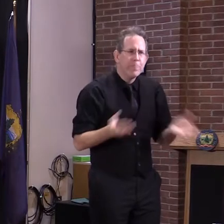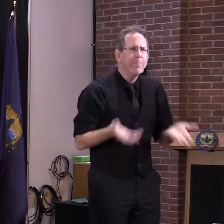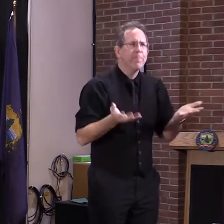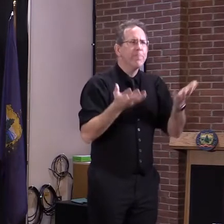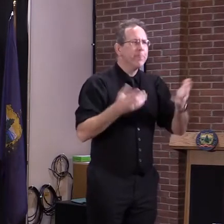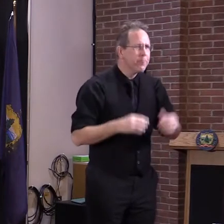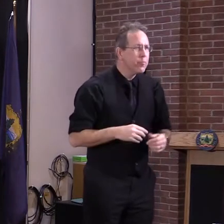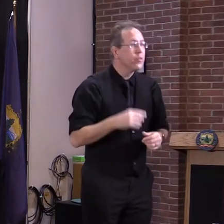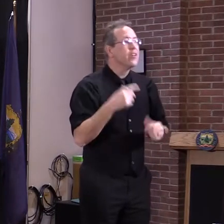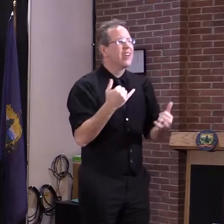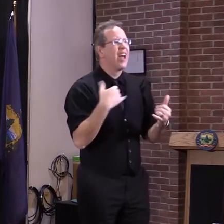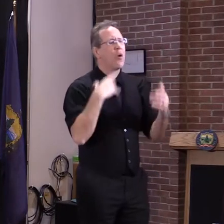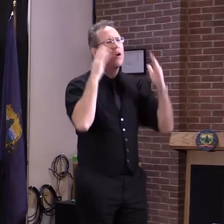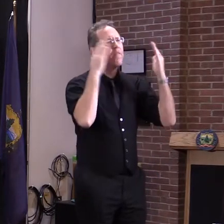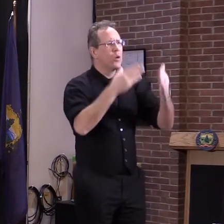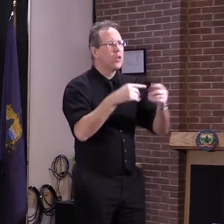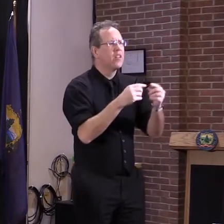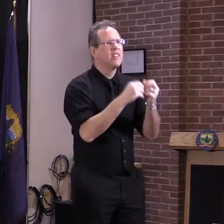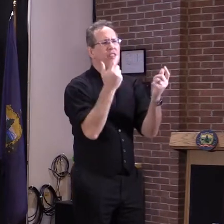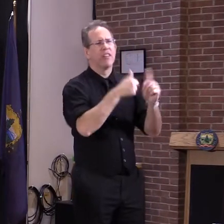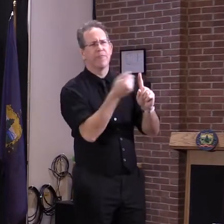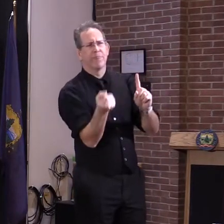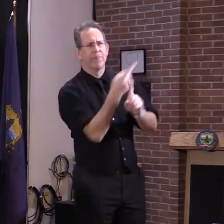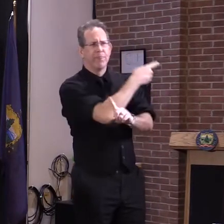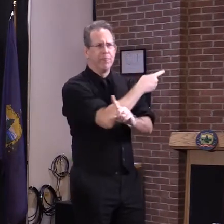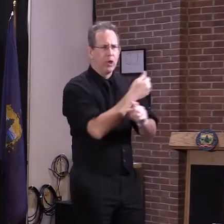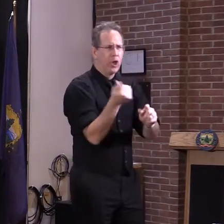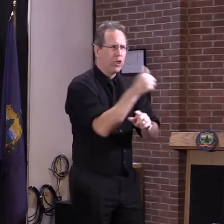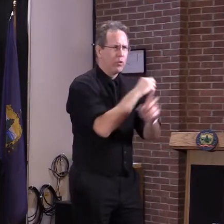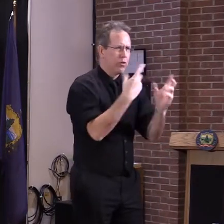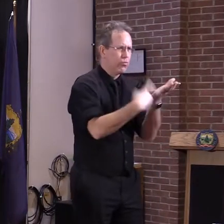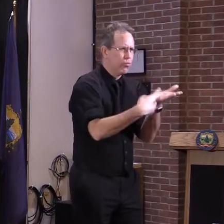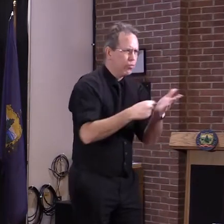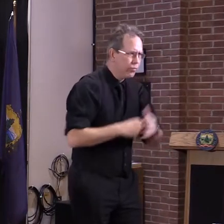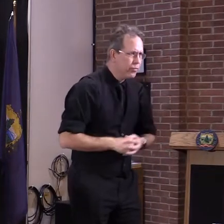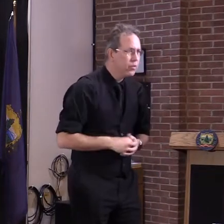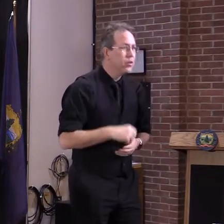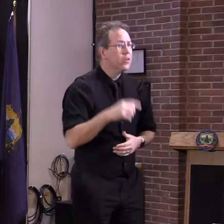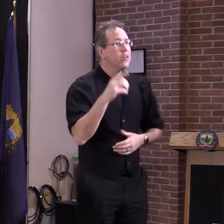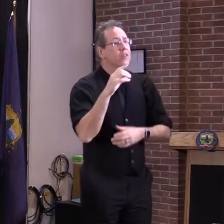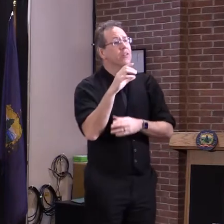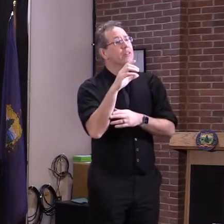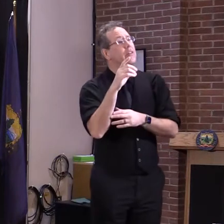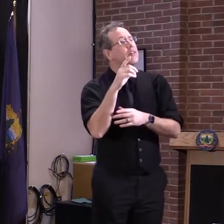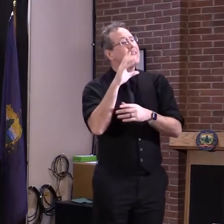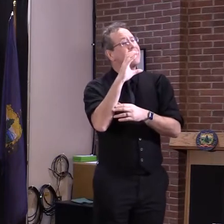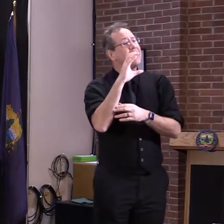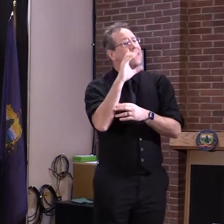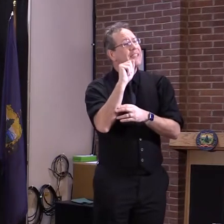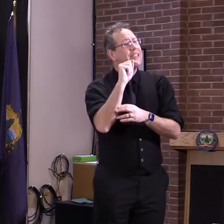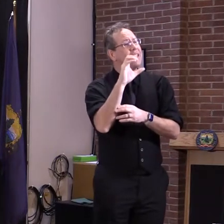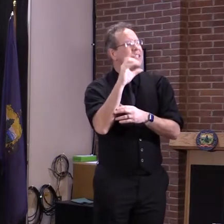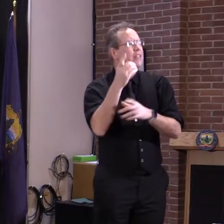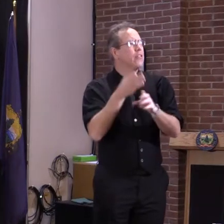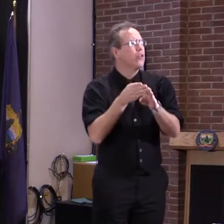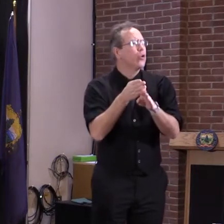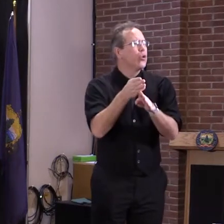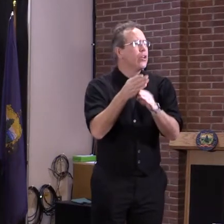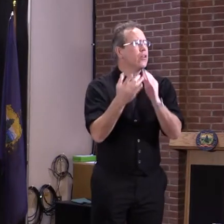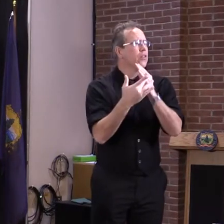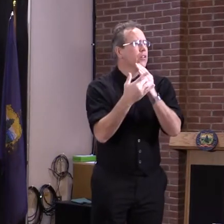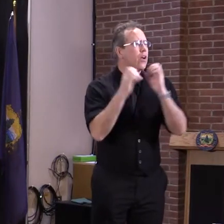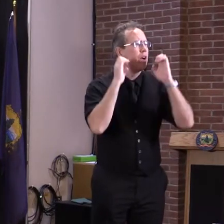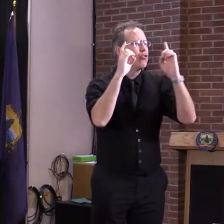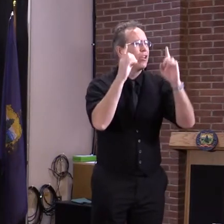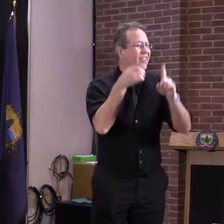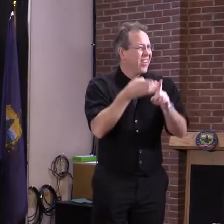topics. February is Career and Technical Education Month across the country, and I've signed a proclamation for